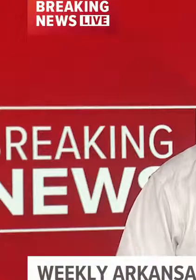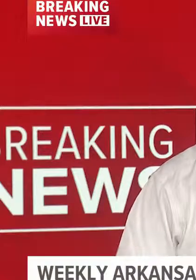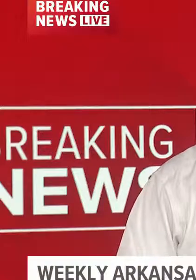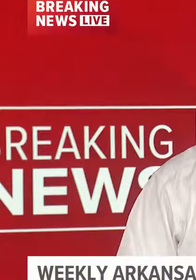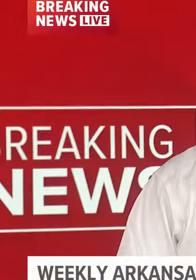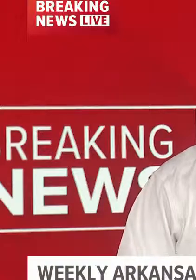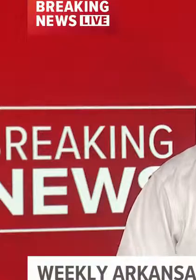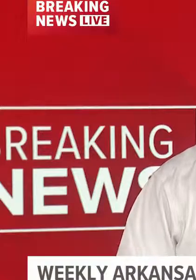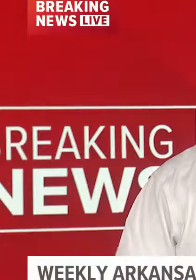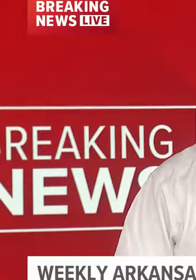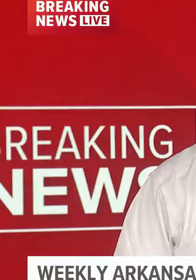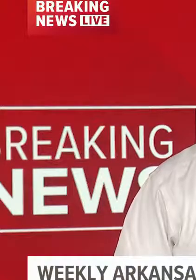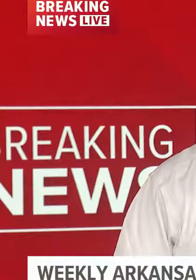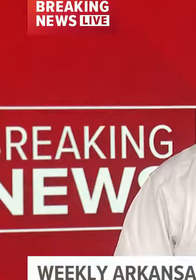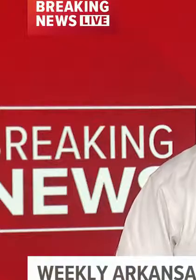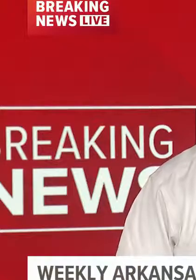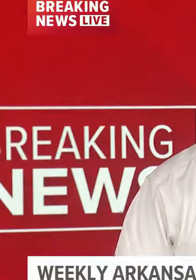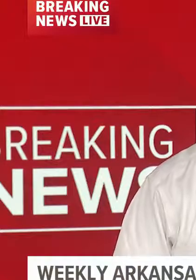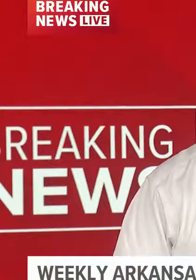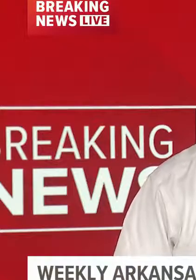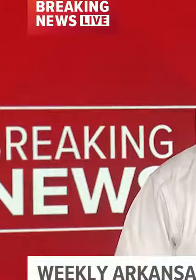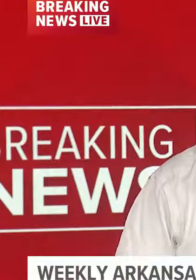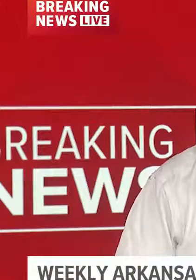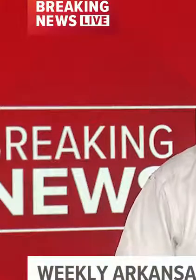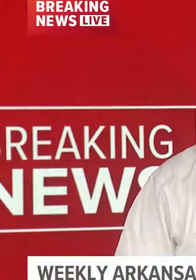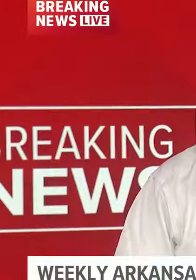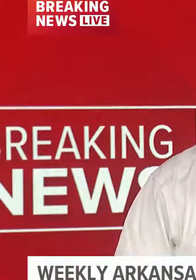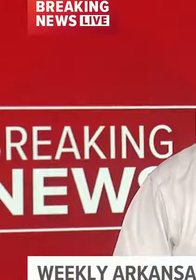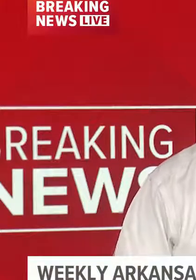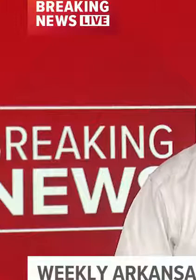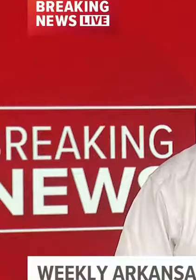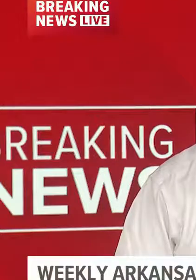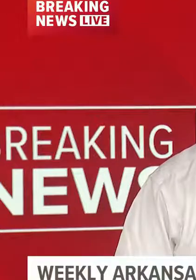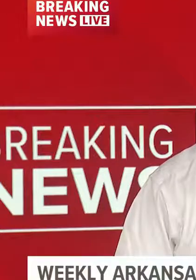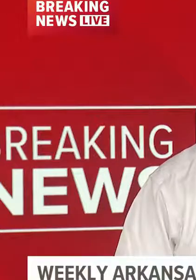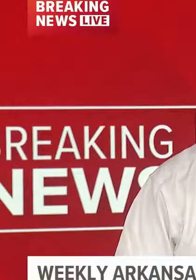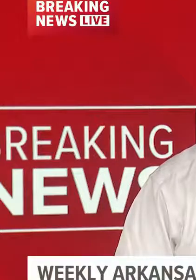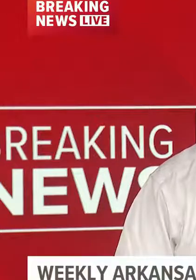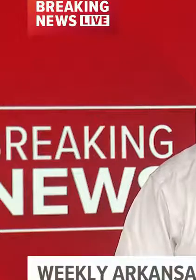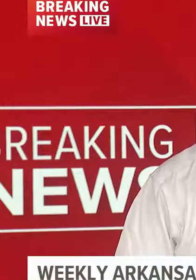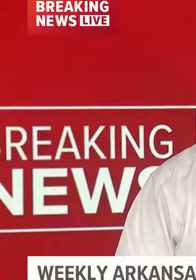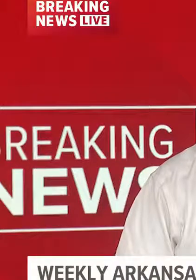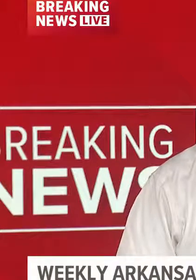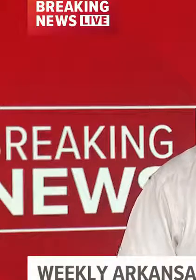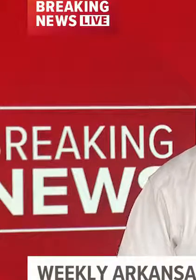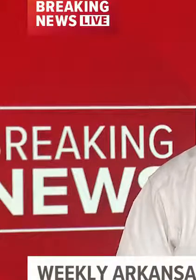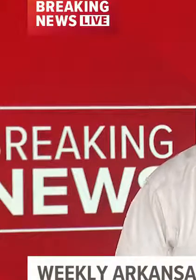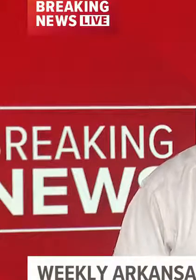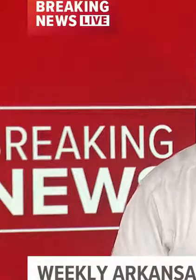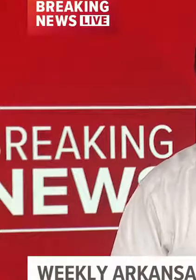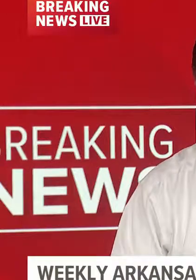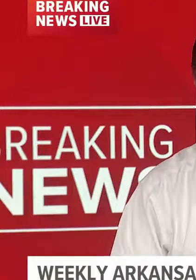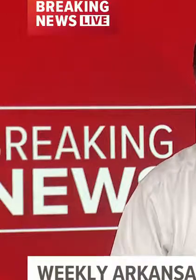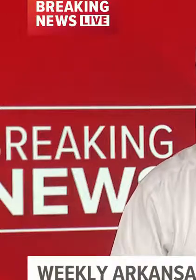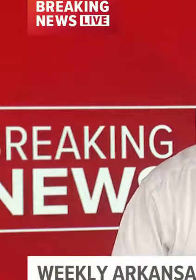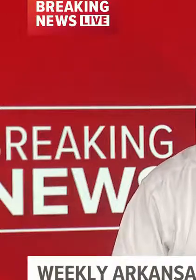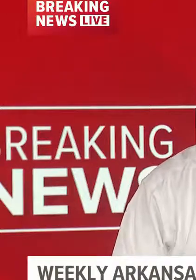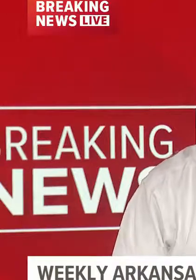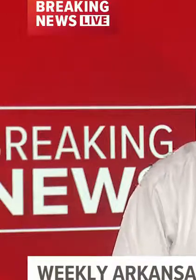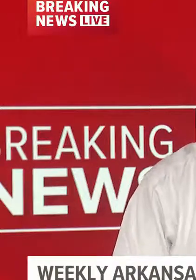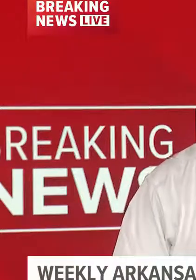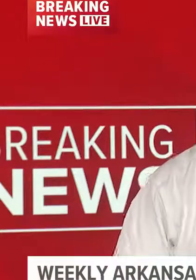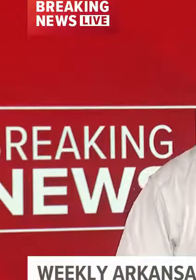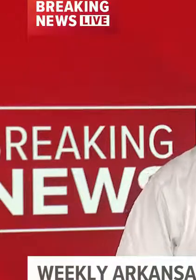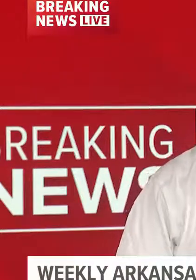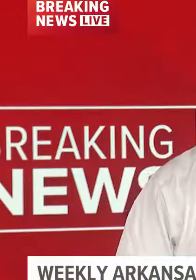ICU beds in Little Rock. That's in addition to this alternative care sites, both in Little Rock and in Van Buren.